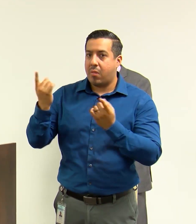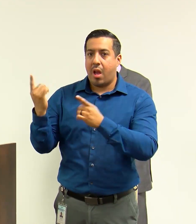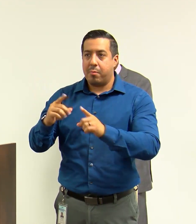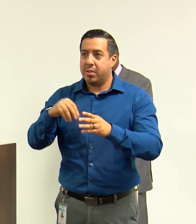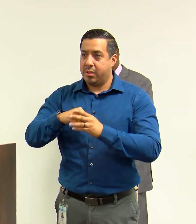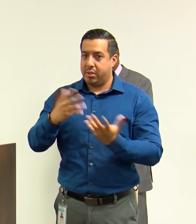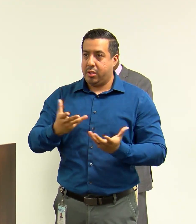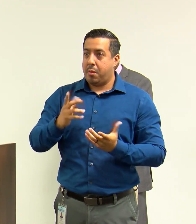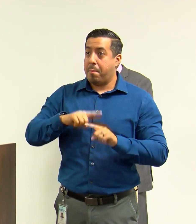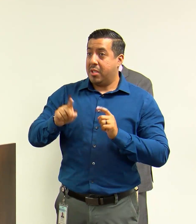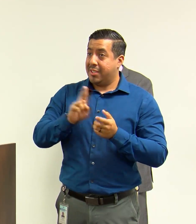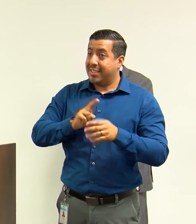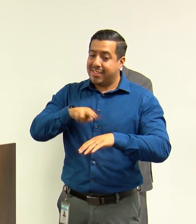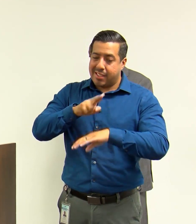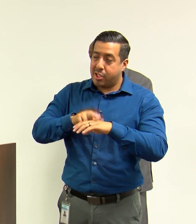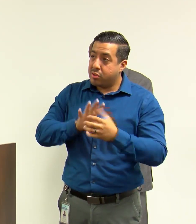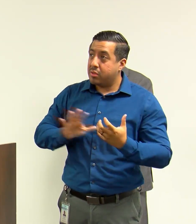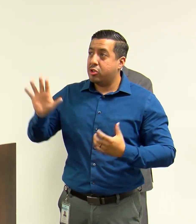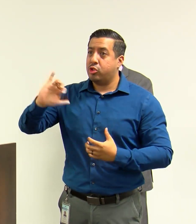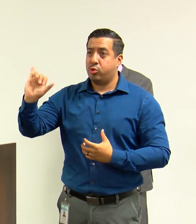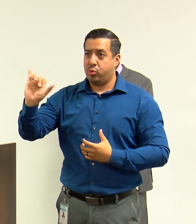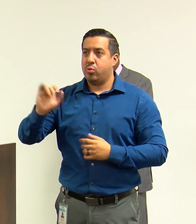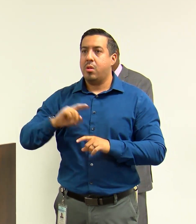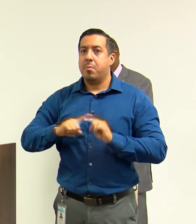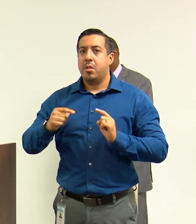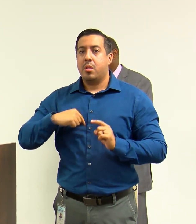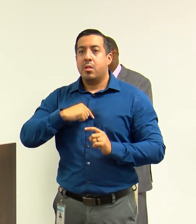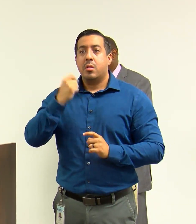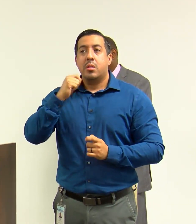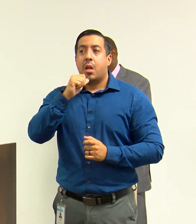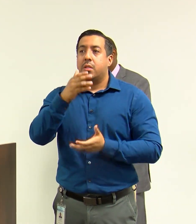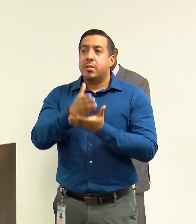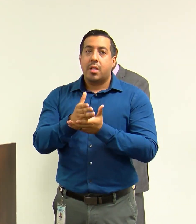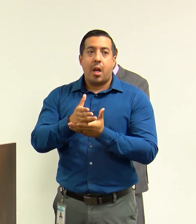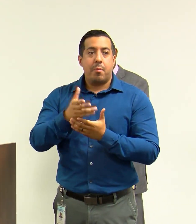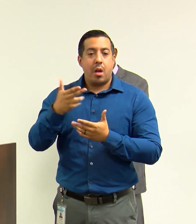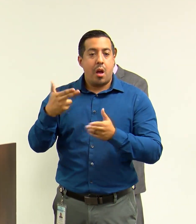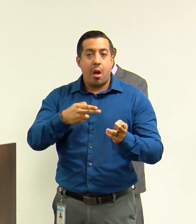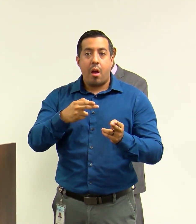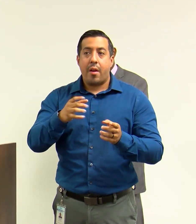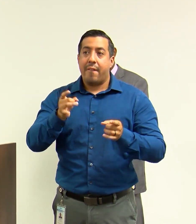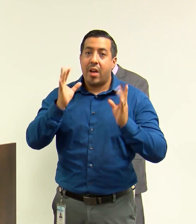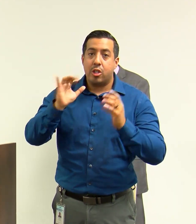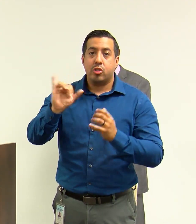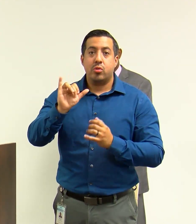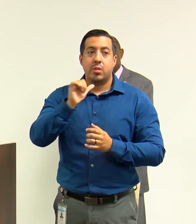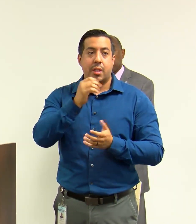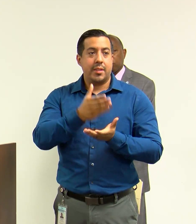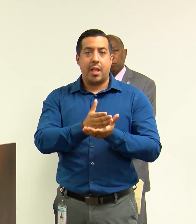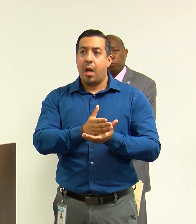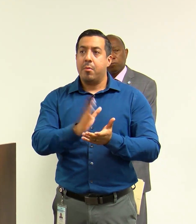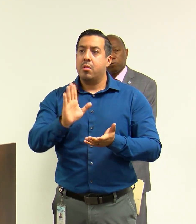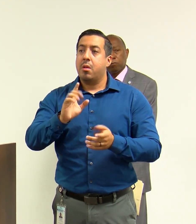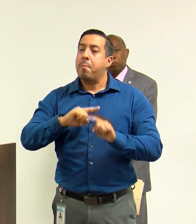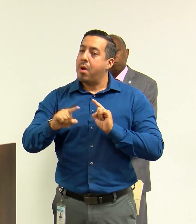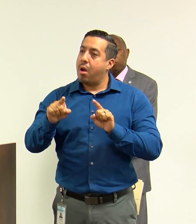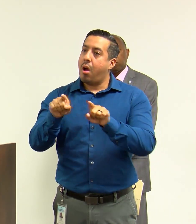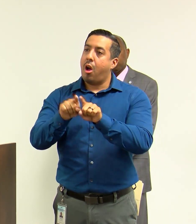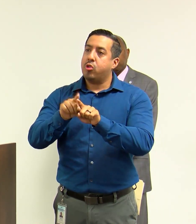that Congress has decided is that it's not only the stopping of gun violence and the use of guns, but it is also, if you